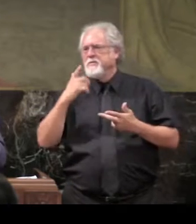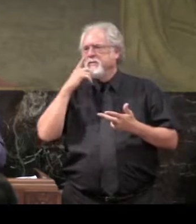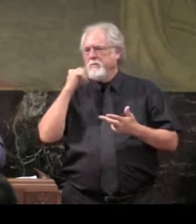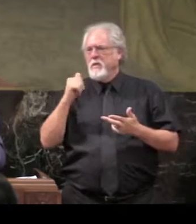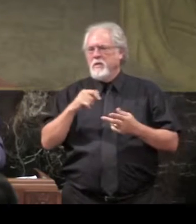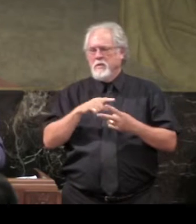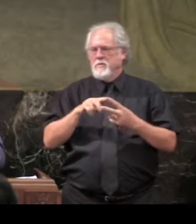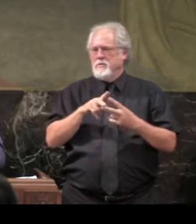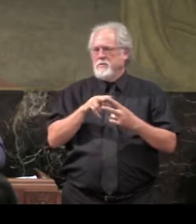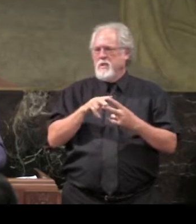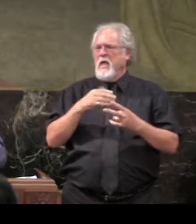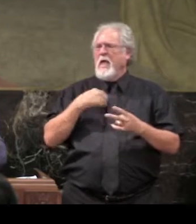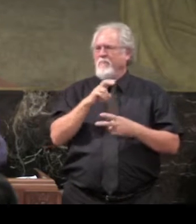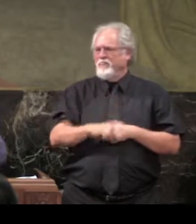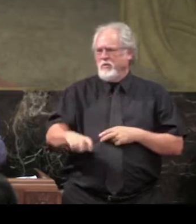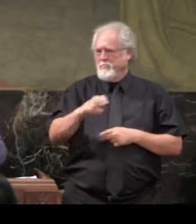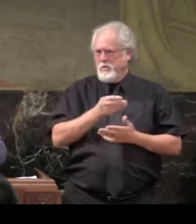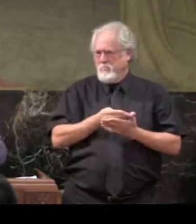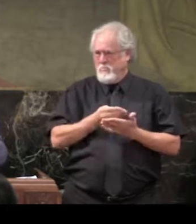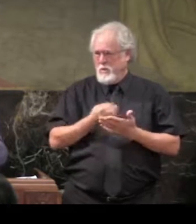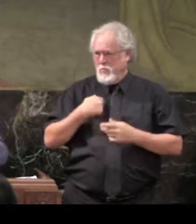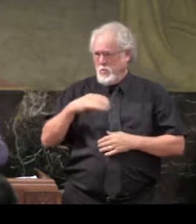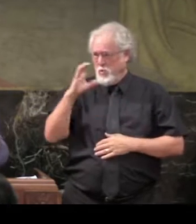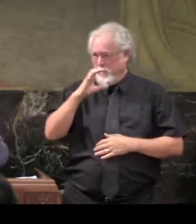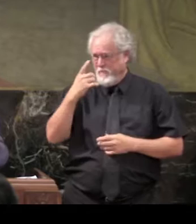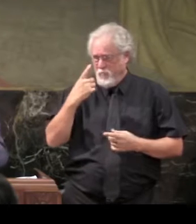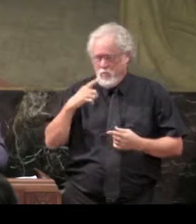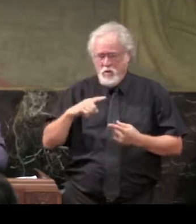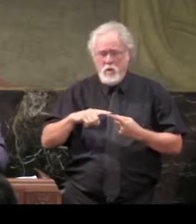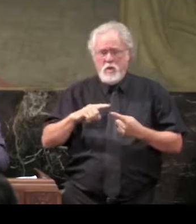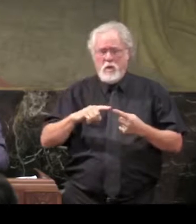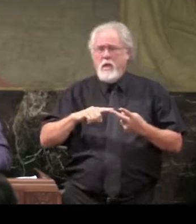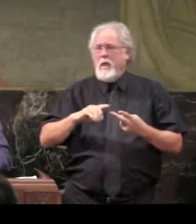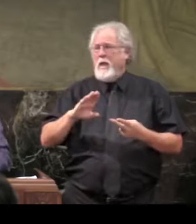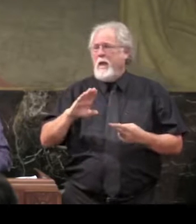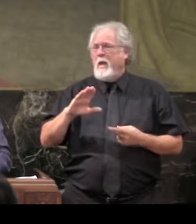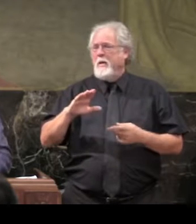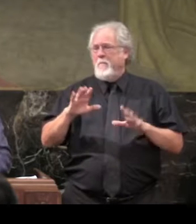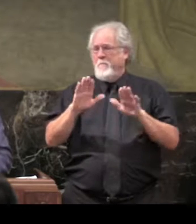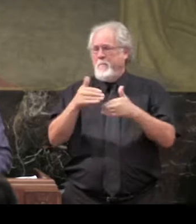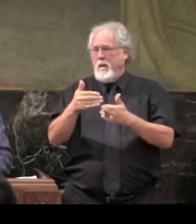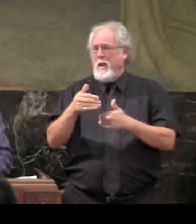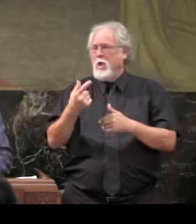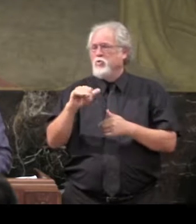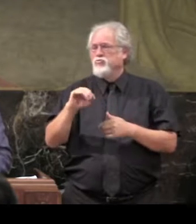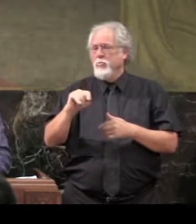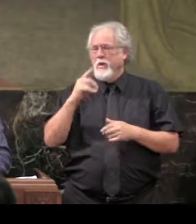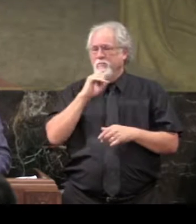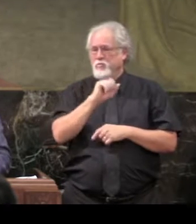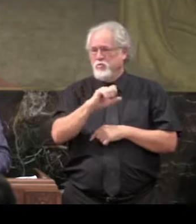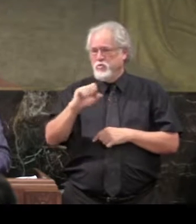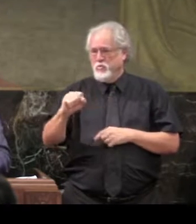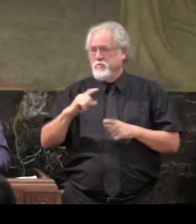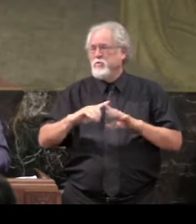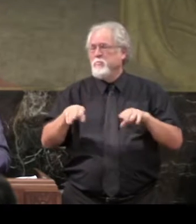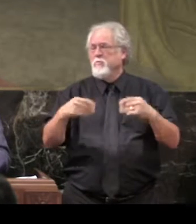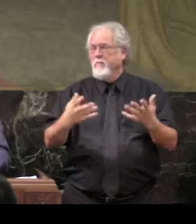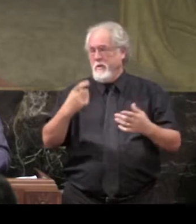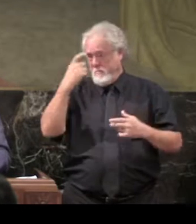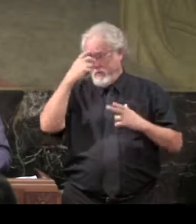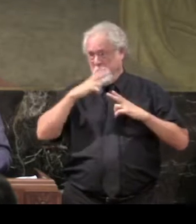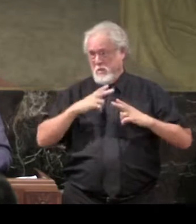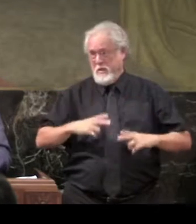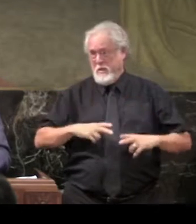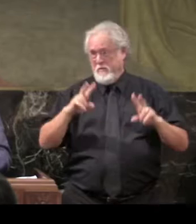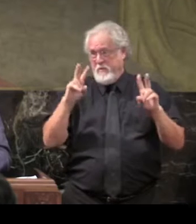there's some transportation funding we're looking for, and there's also block grant funding for social services to address mental health